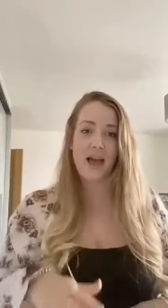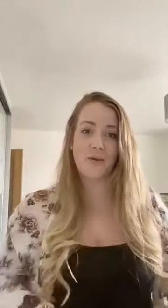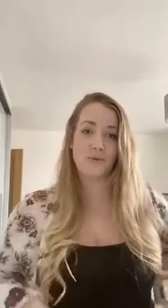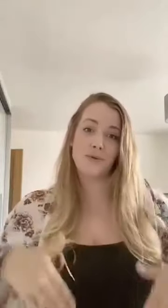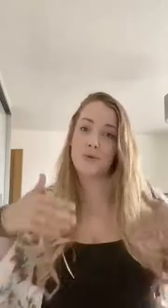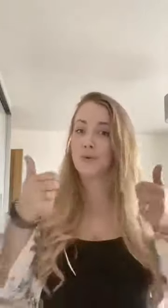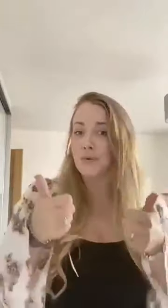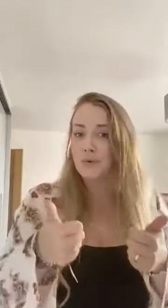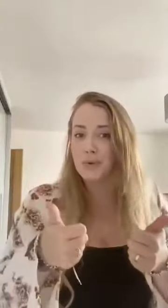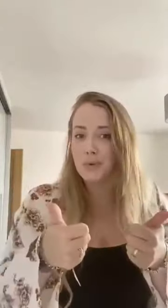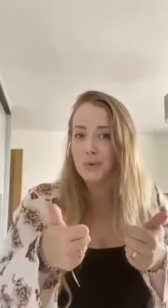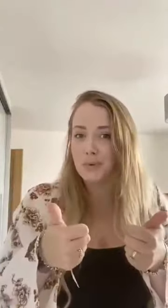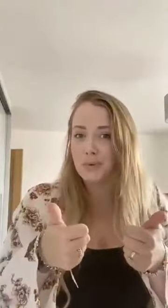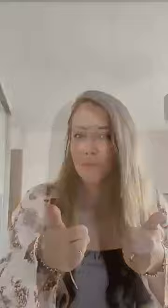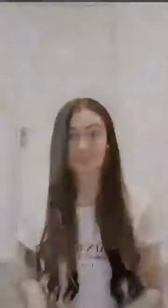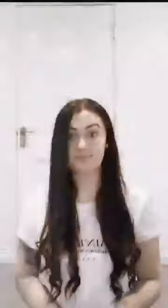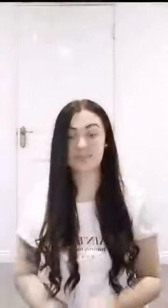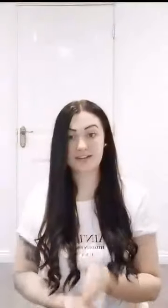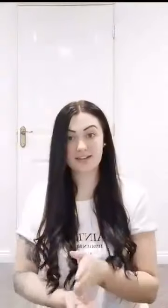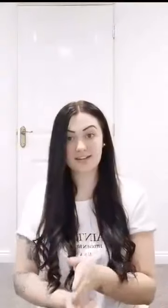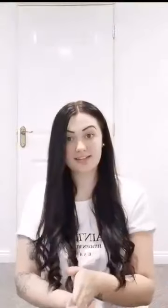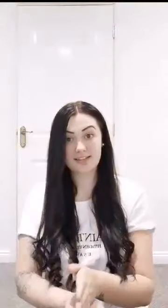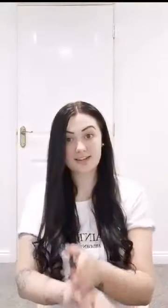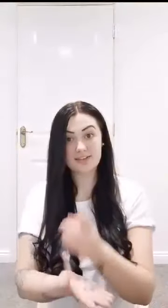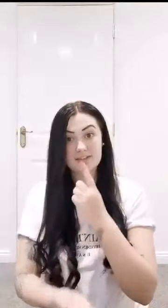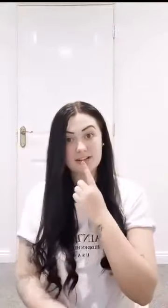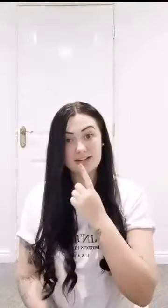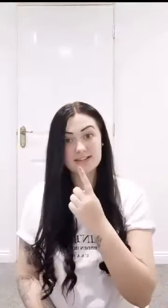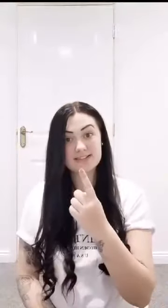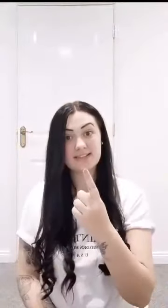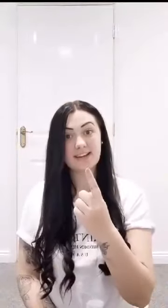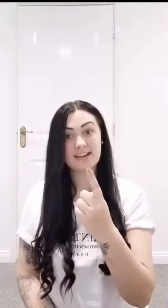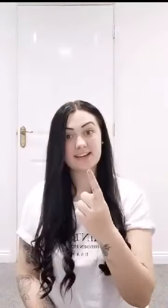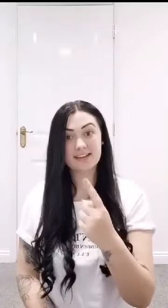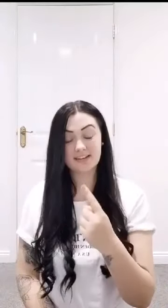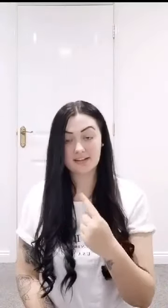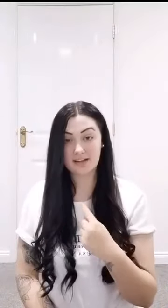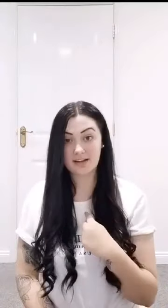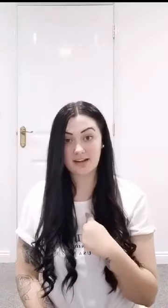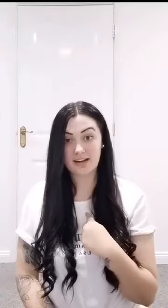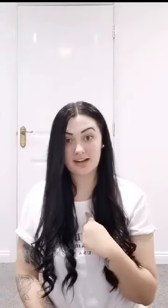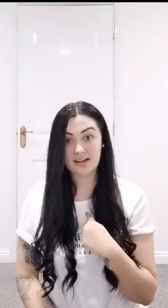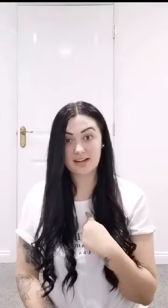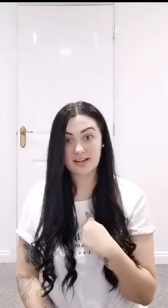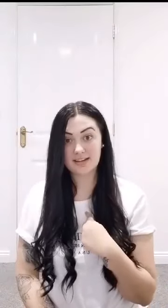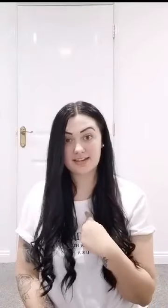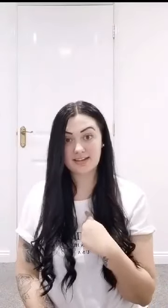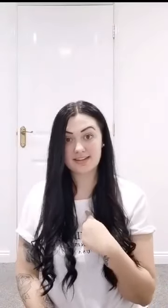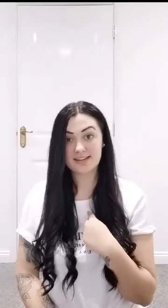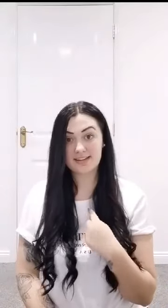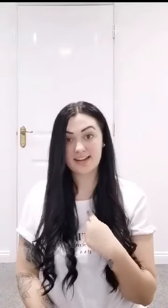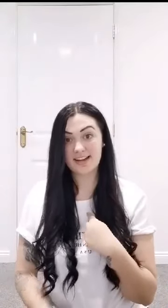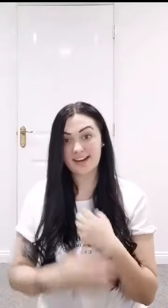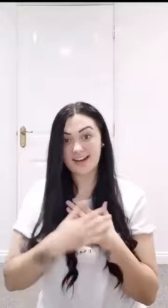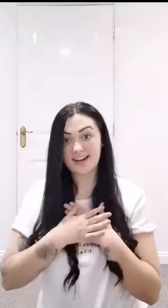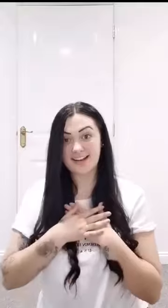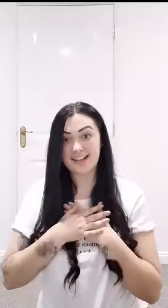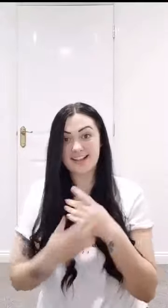do you do? They really say I, I love